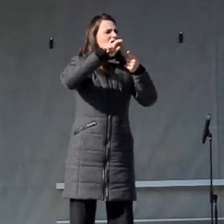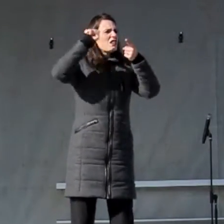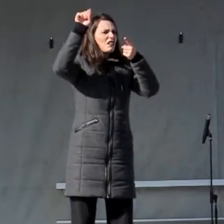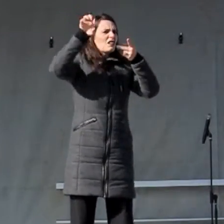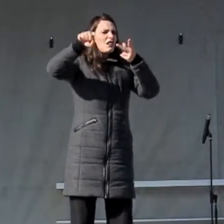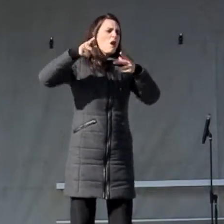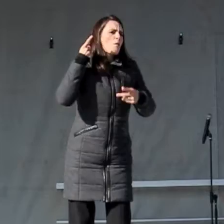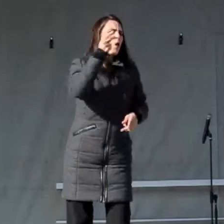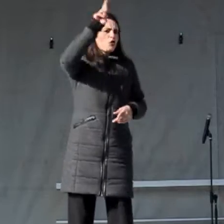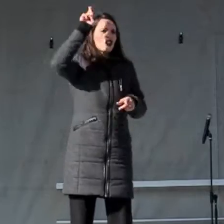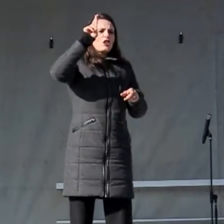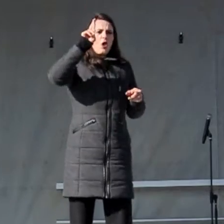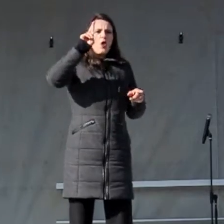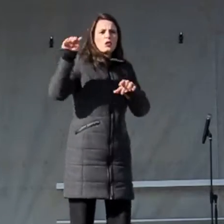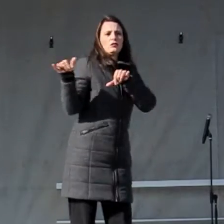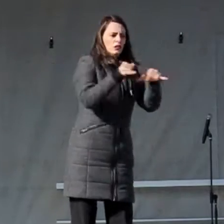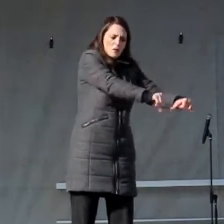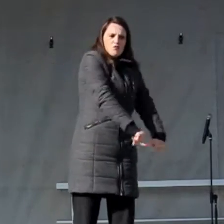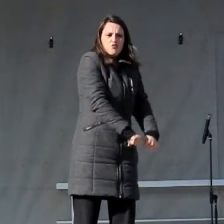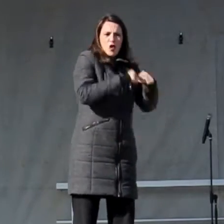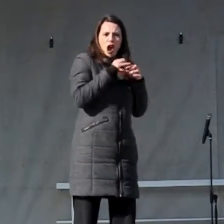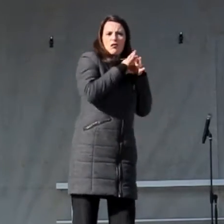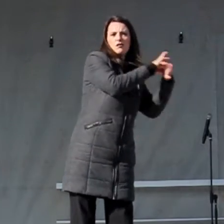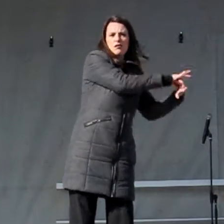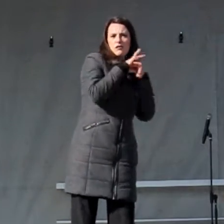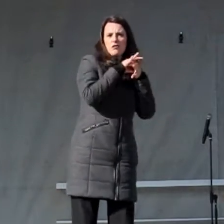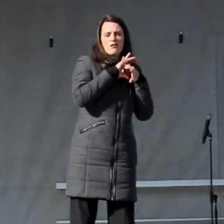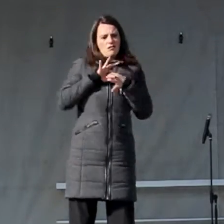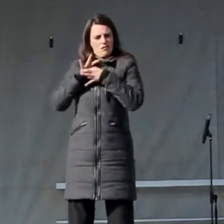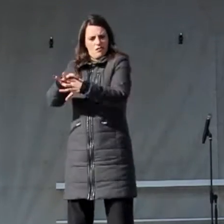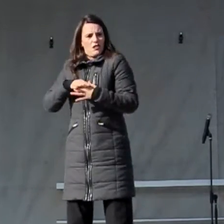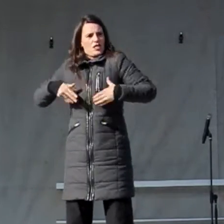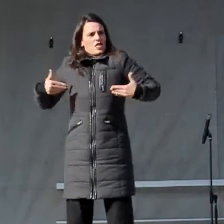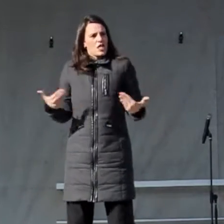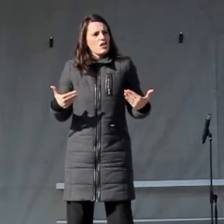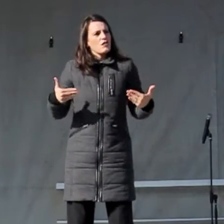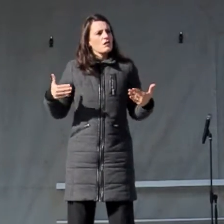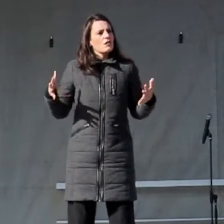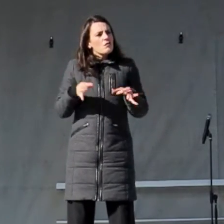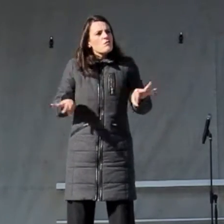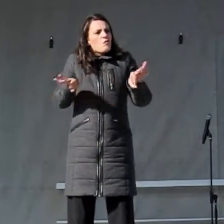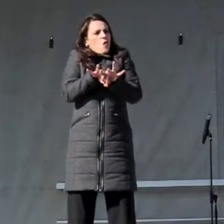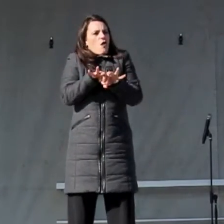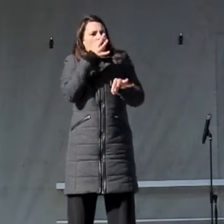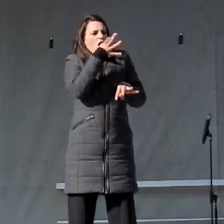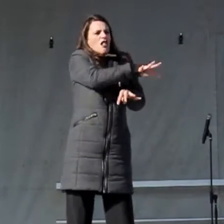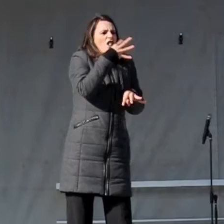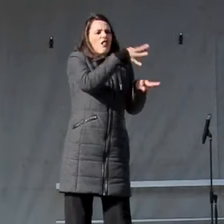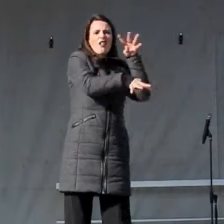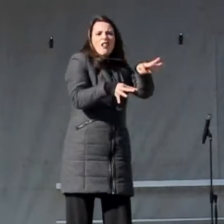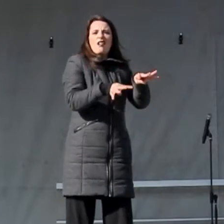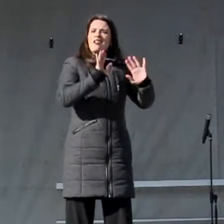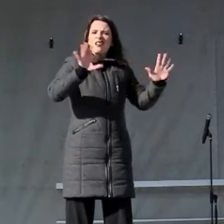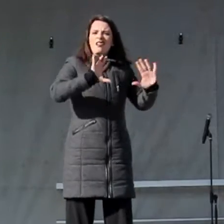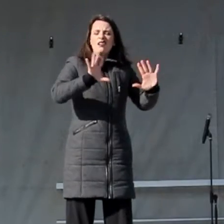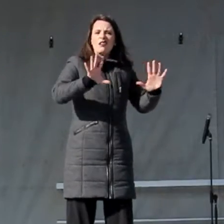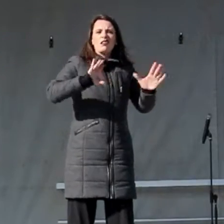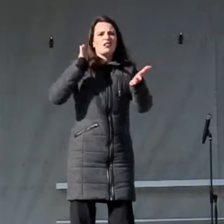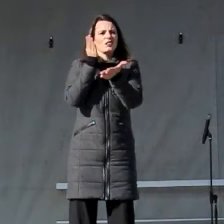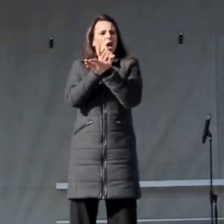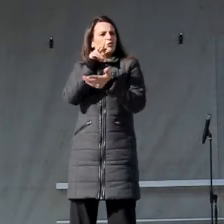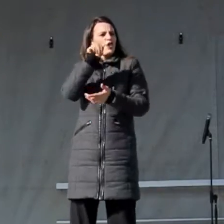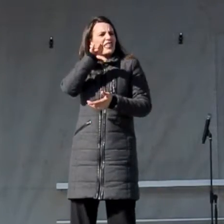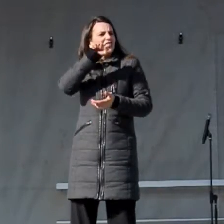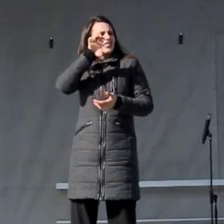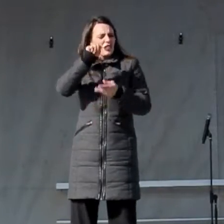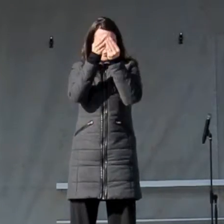Puerto Rico. And I'm proud of it. We have to work together to stop all the racism, to stop